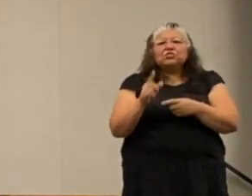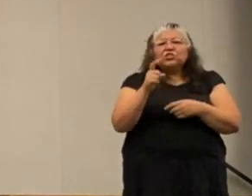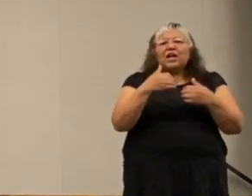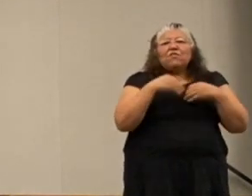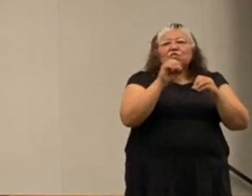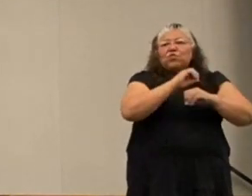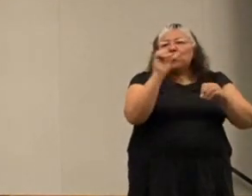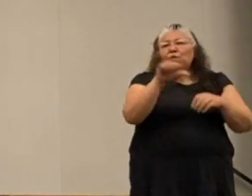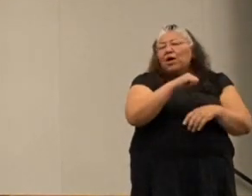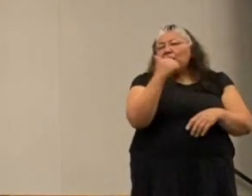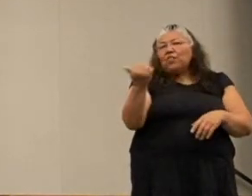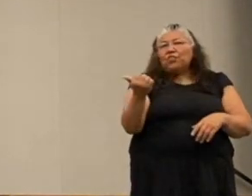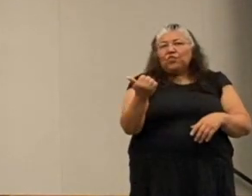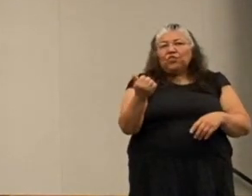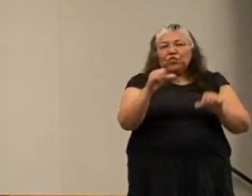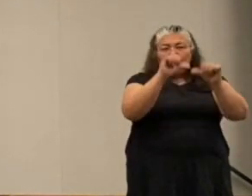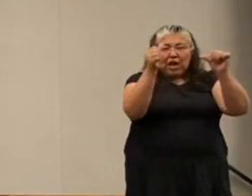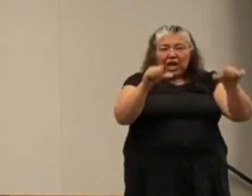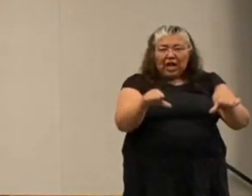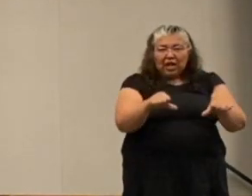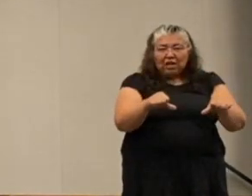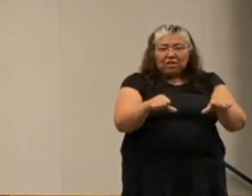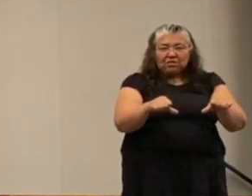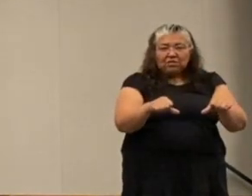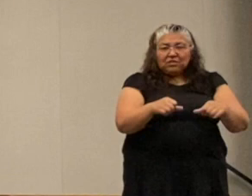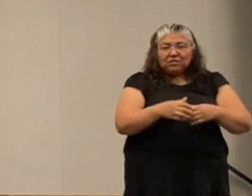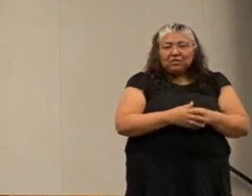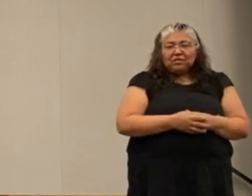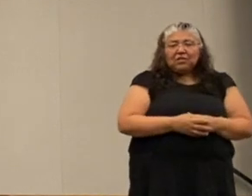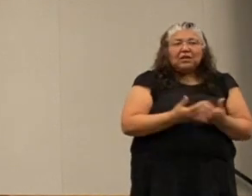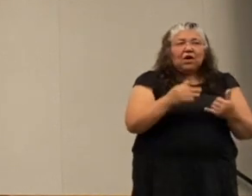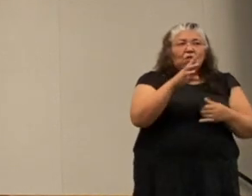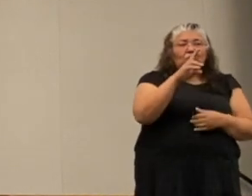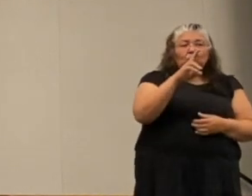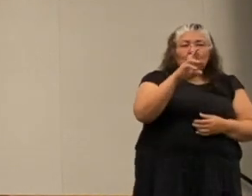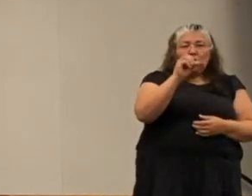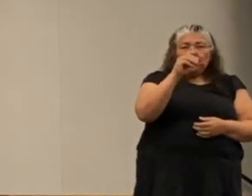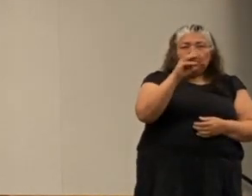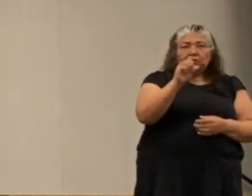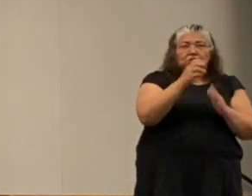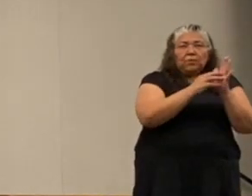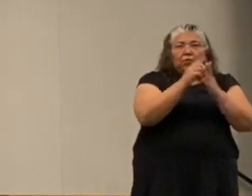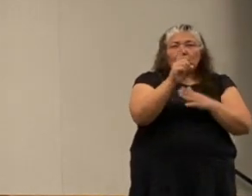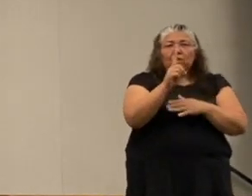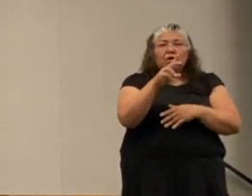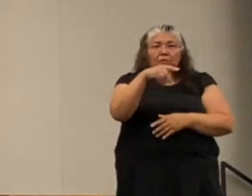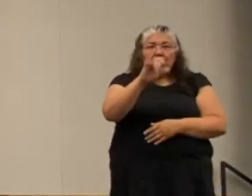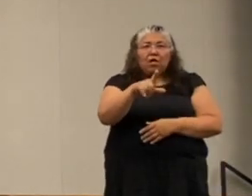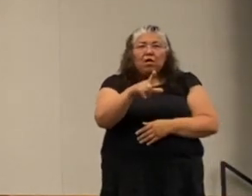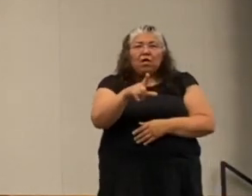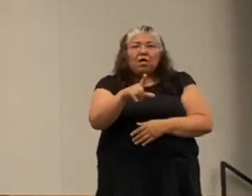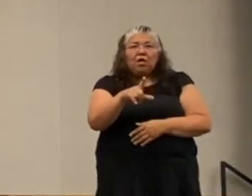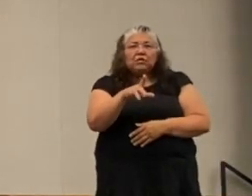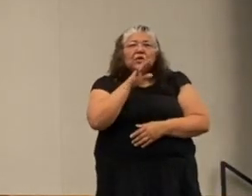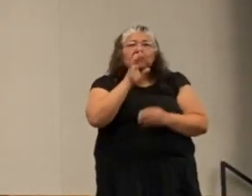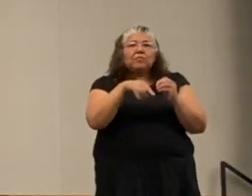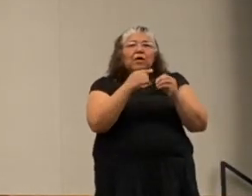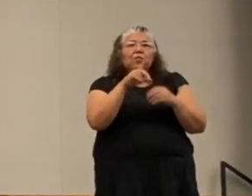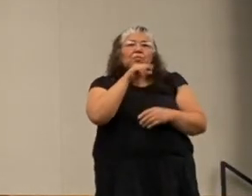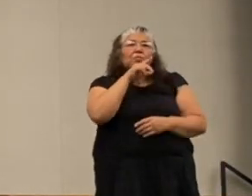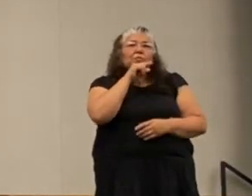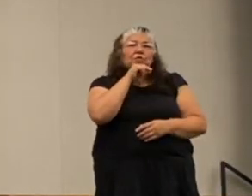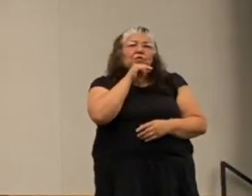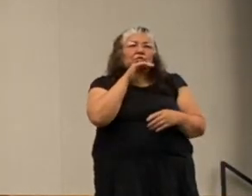other idols. You should not worship any idols. Romans chapter 1, Paul mentions images of birds and